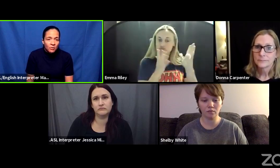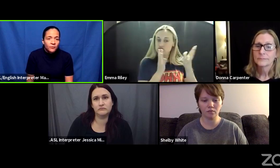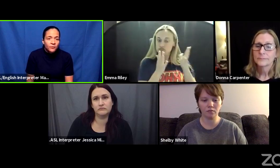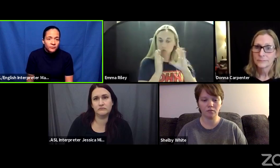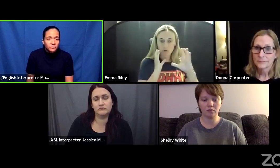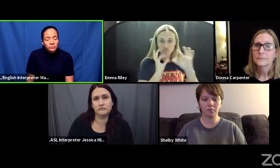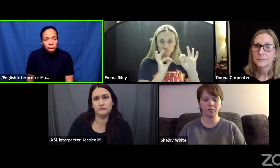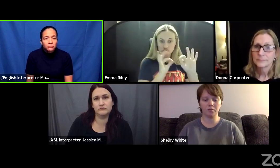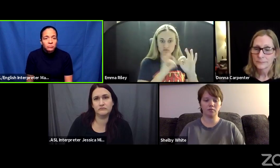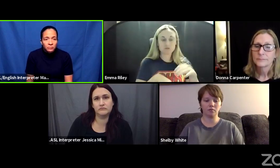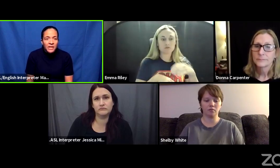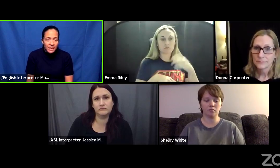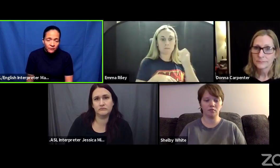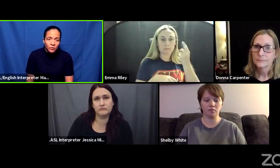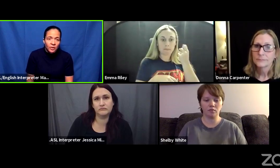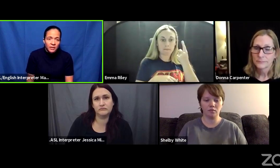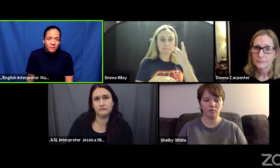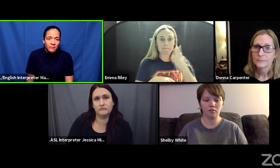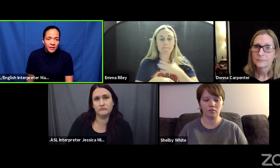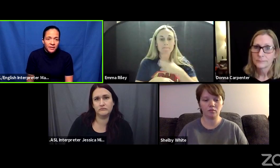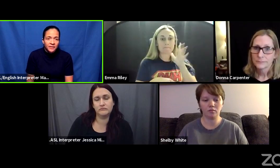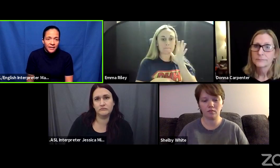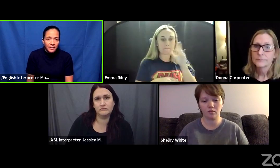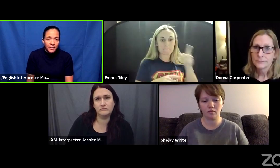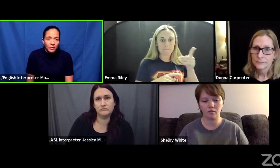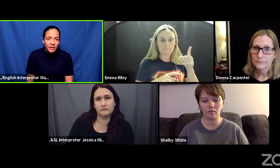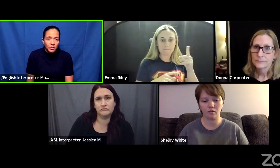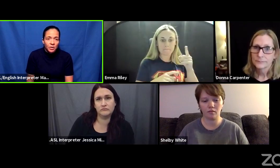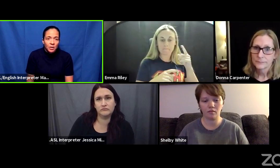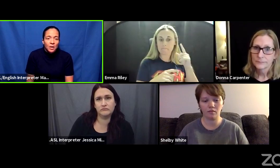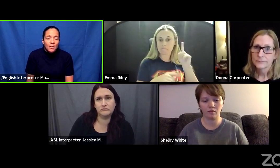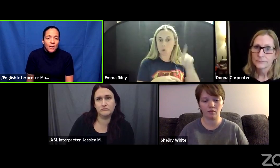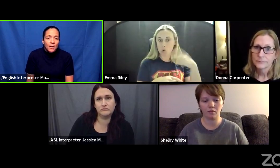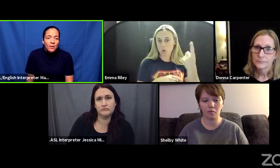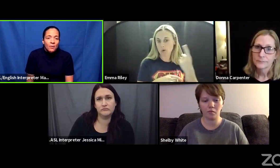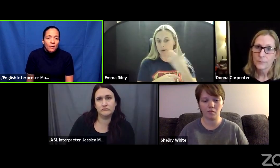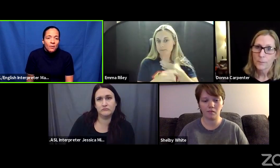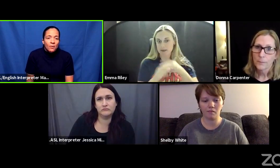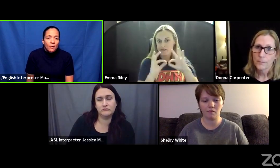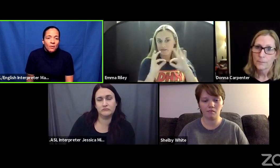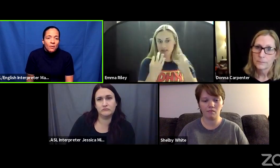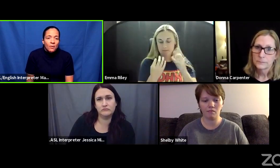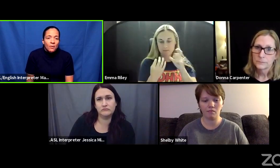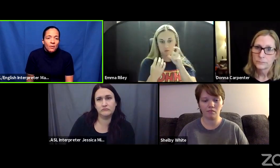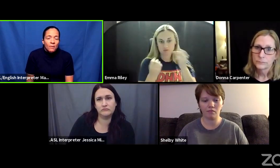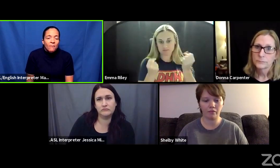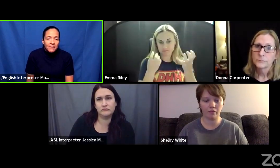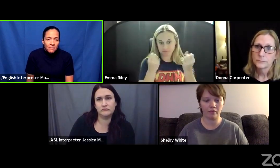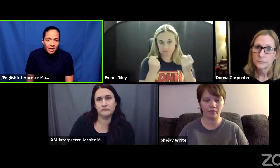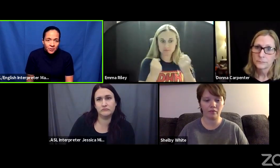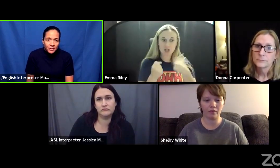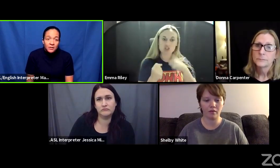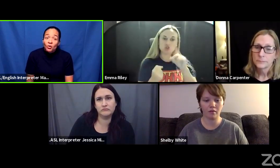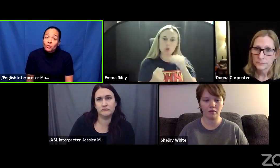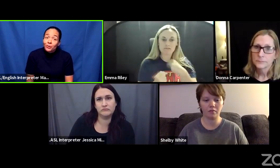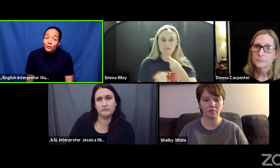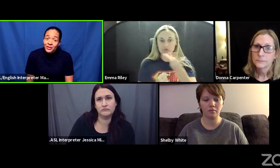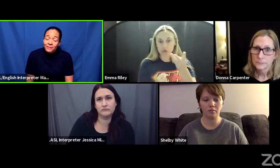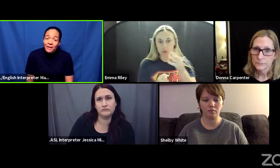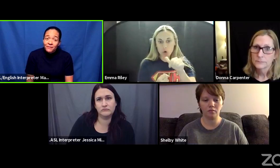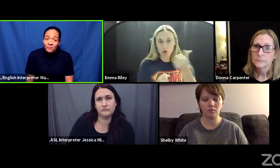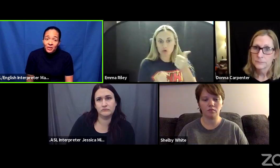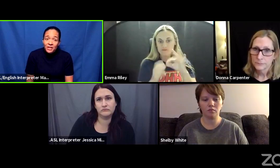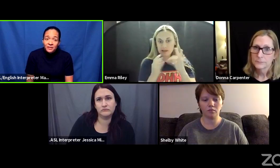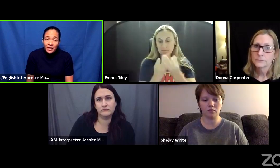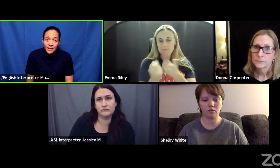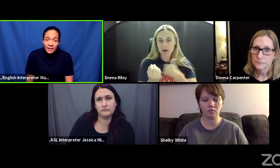we both became fluent in American Sign Language. My mother is the only person